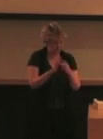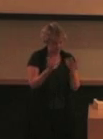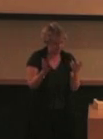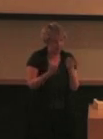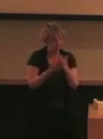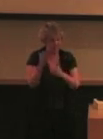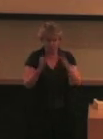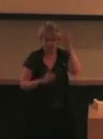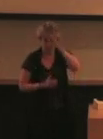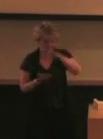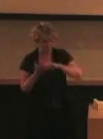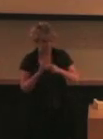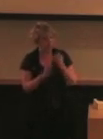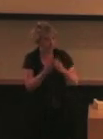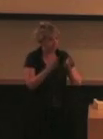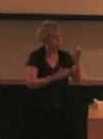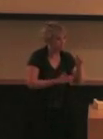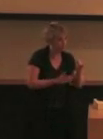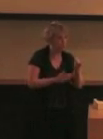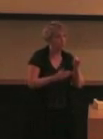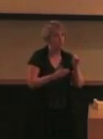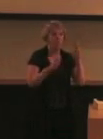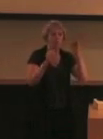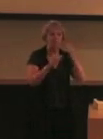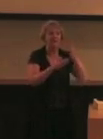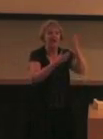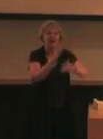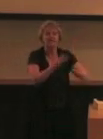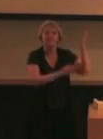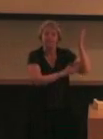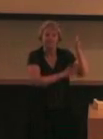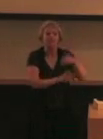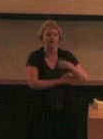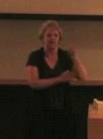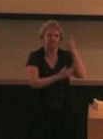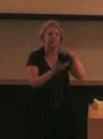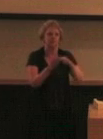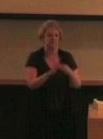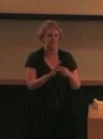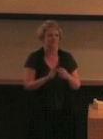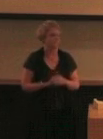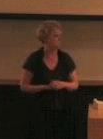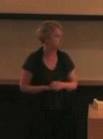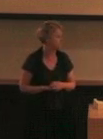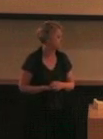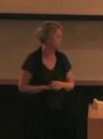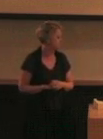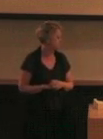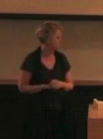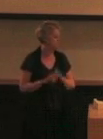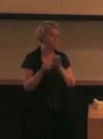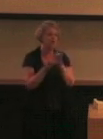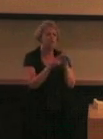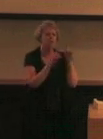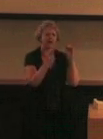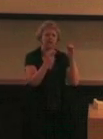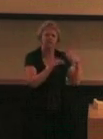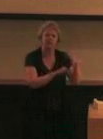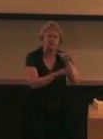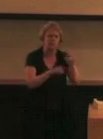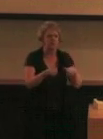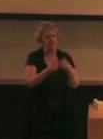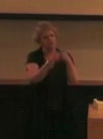have absolutely no idea, but hopefully by the end of this, you might have some idea regarding what that means. I also want to educate you on